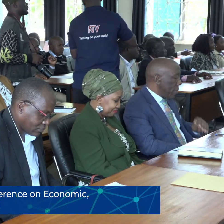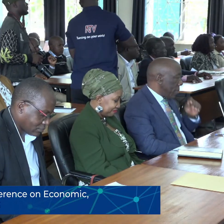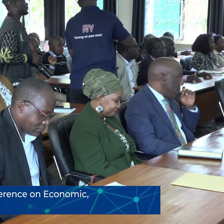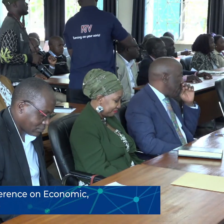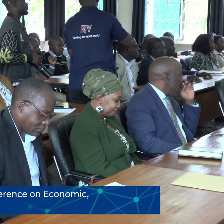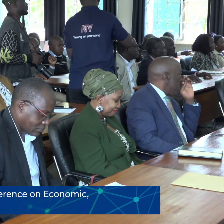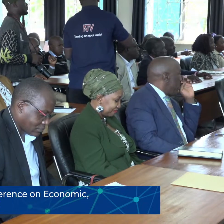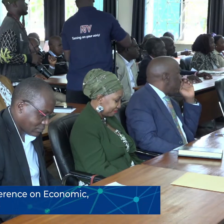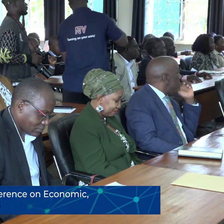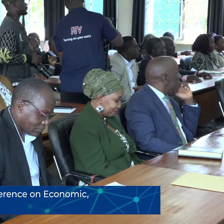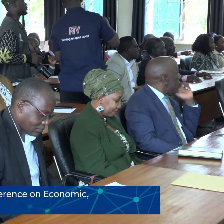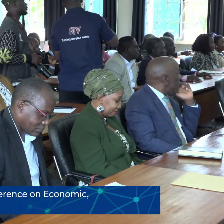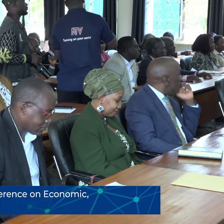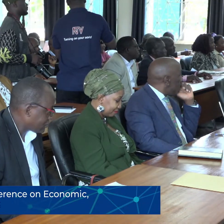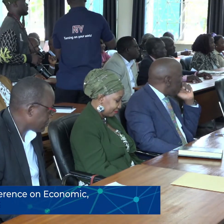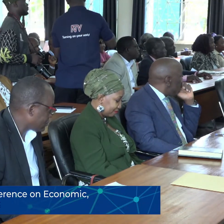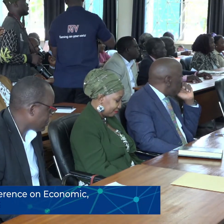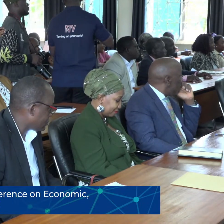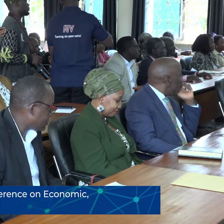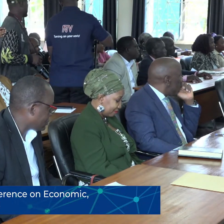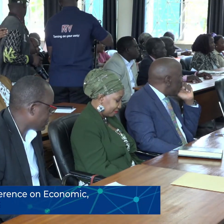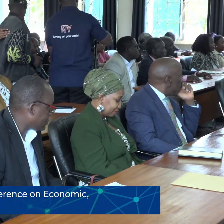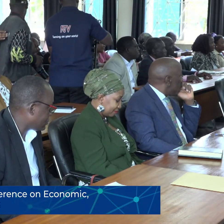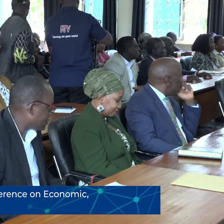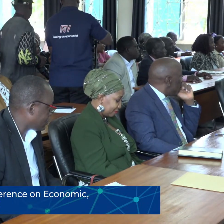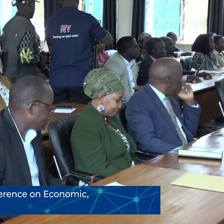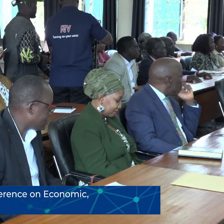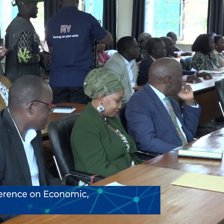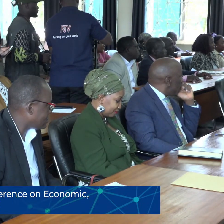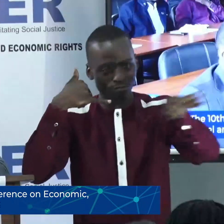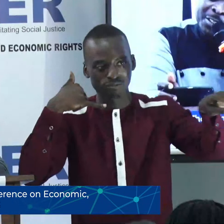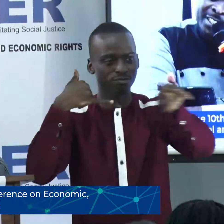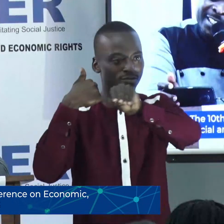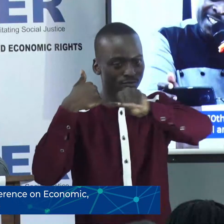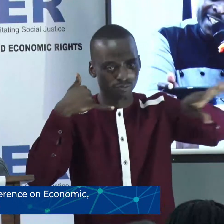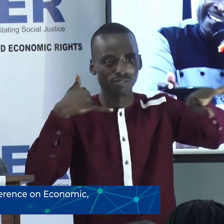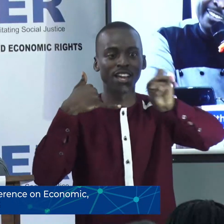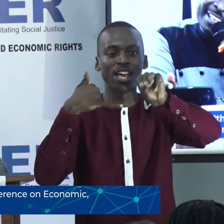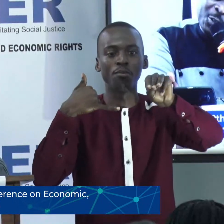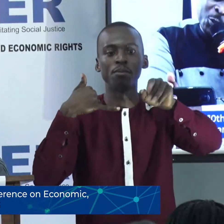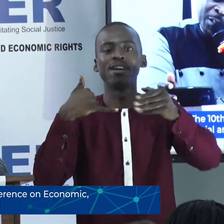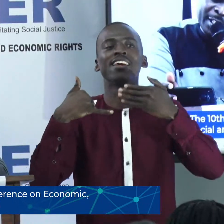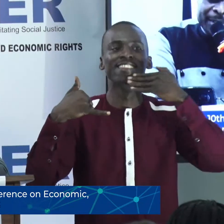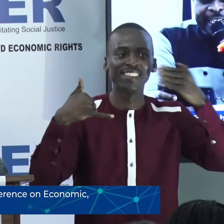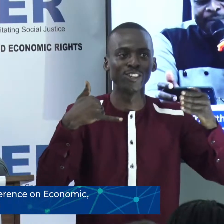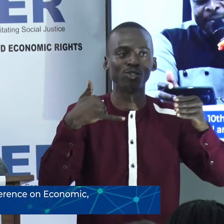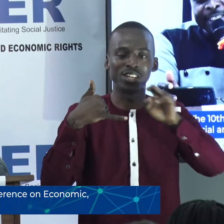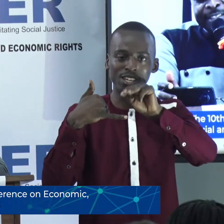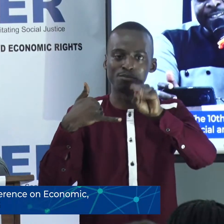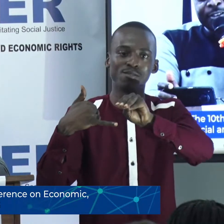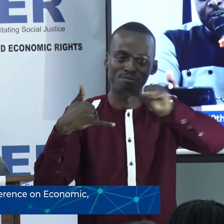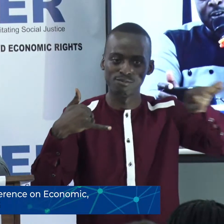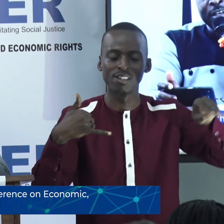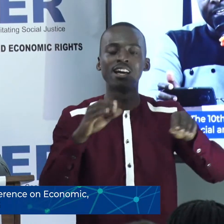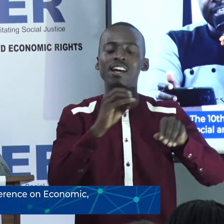have provided a mobile money number on which you can deposit. A thank you to them. The number is